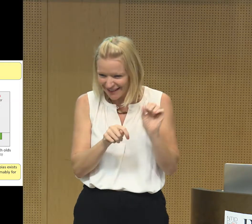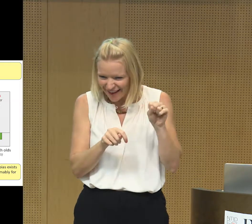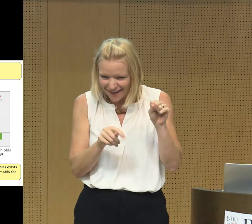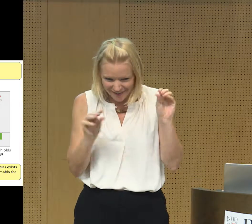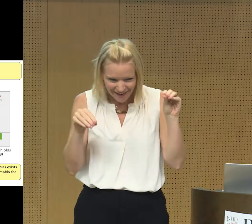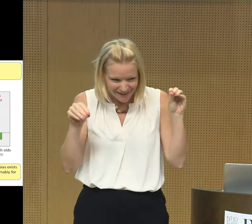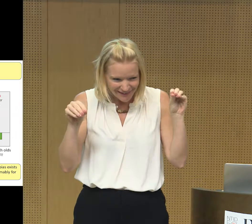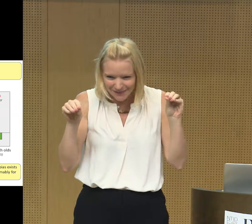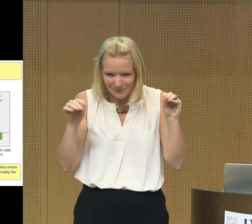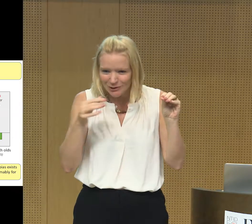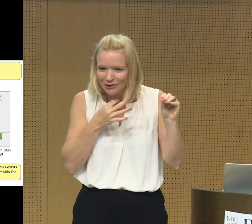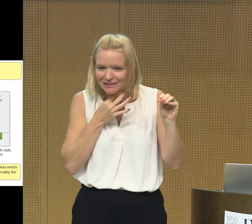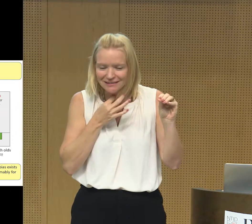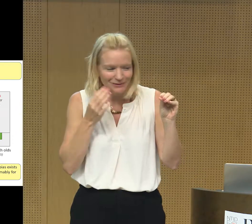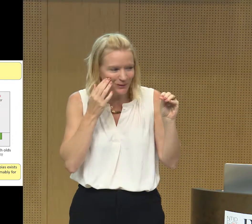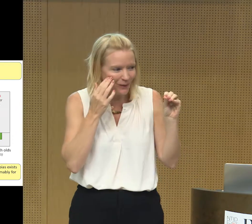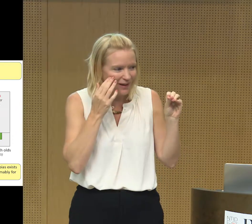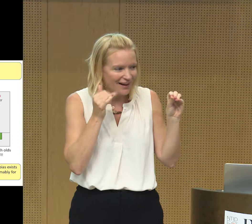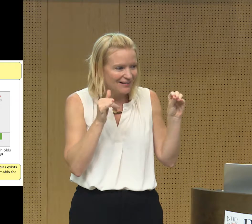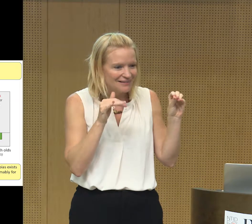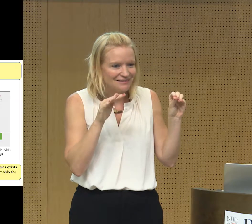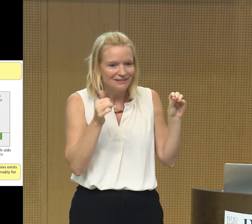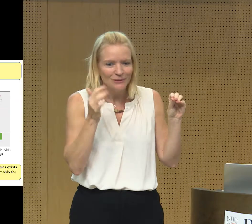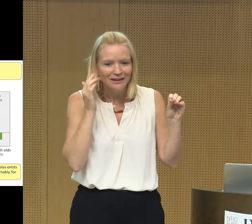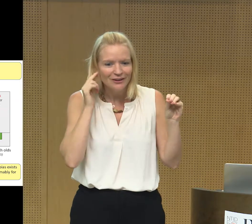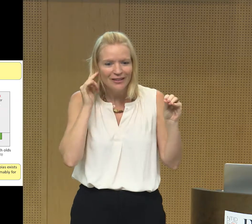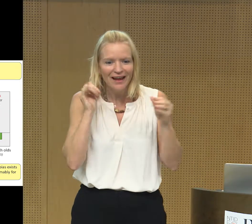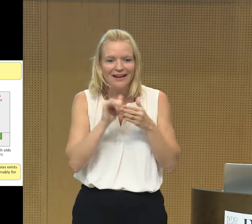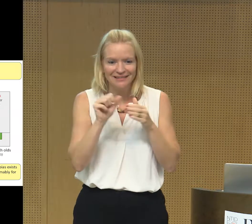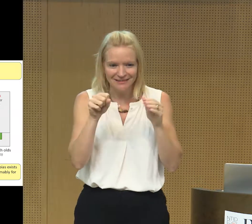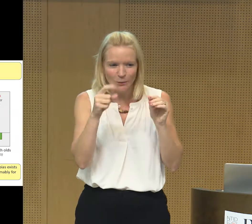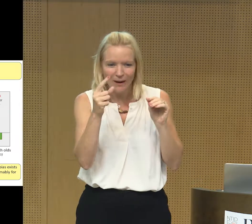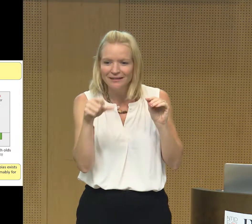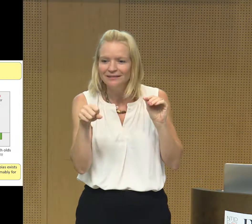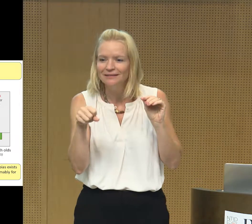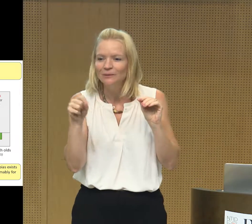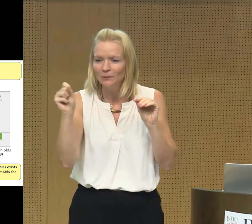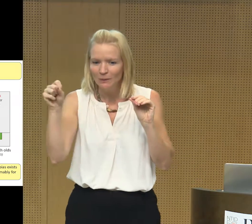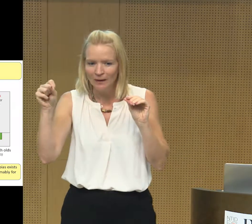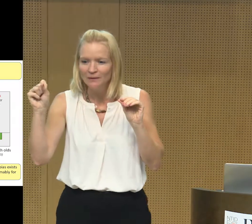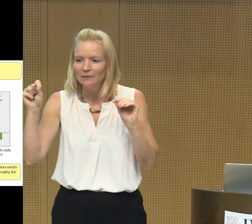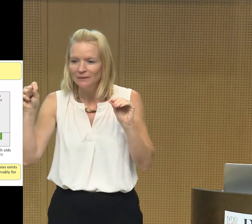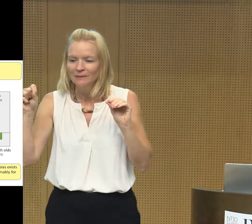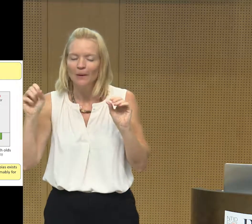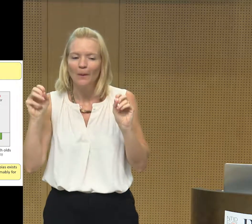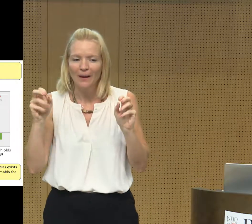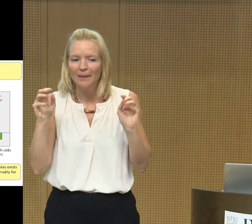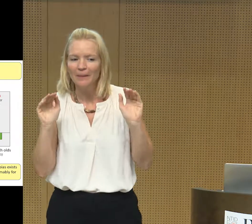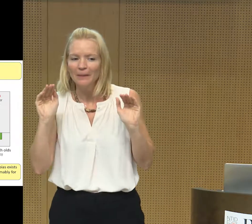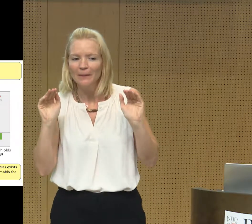Yeah, this is kind of an important part. Does anybody know what a critical period is? Have you heard that term before? A few people have. Okay,